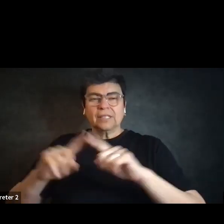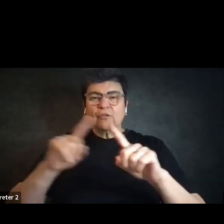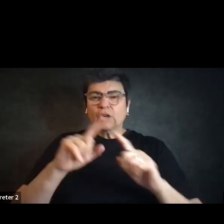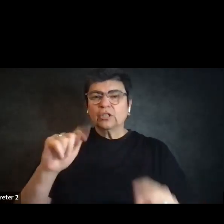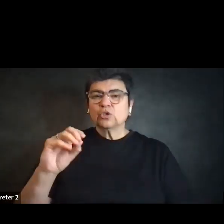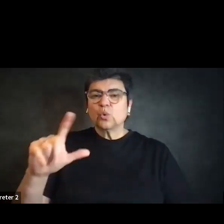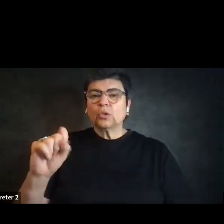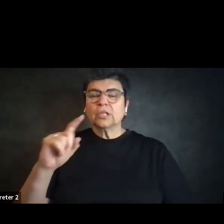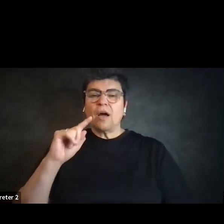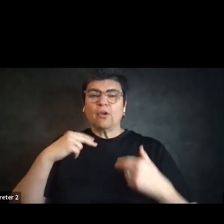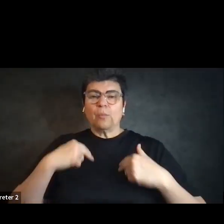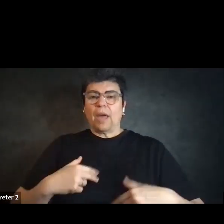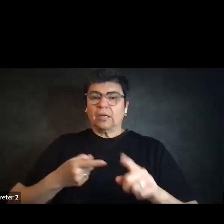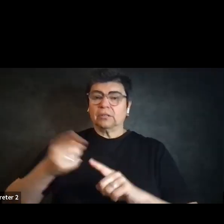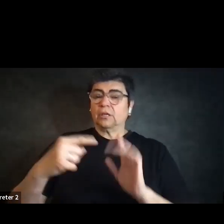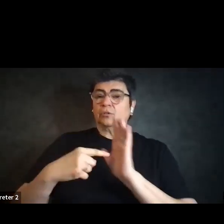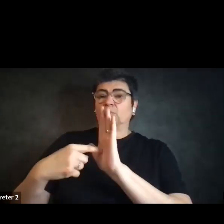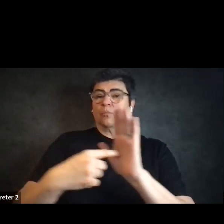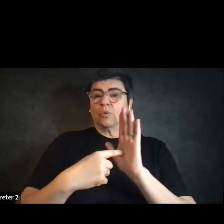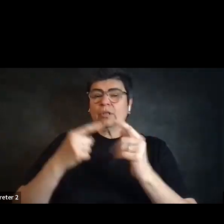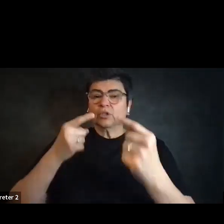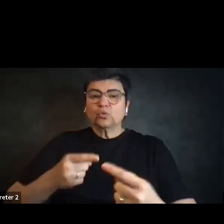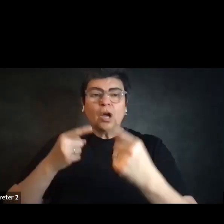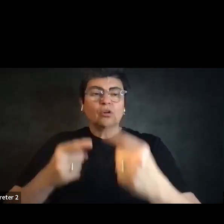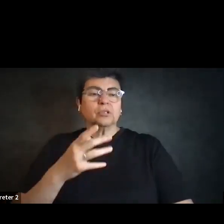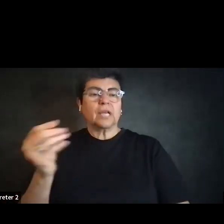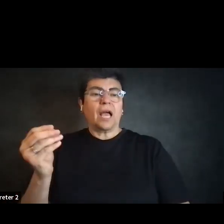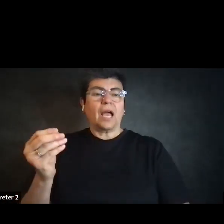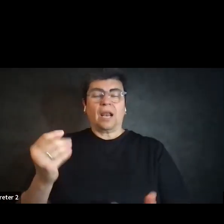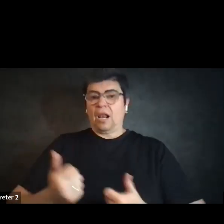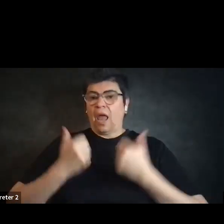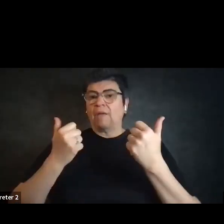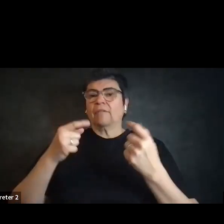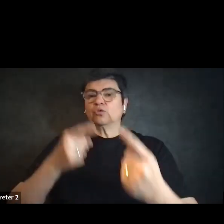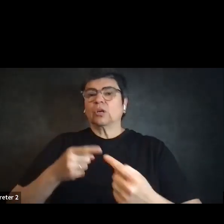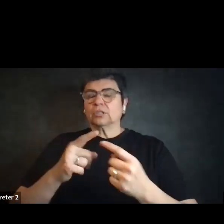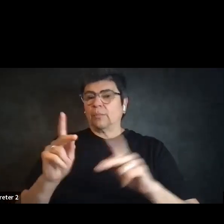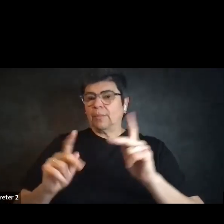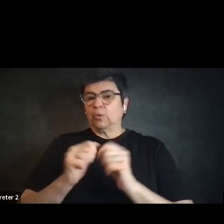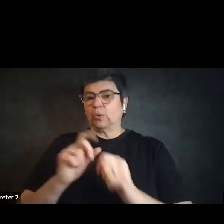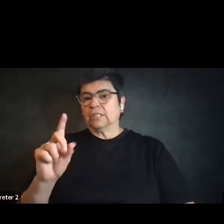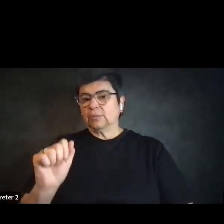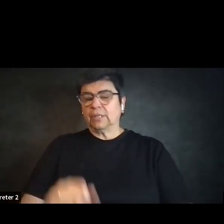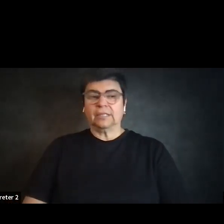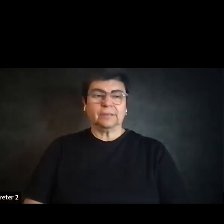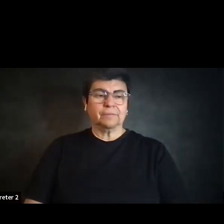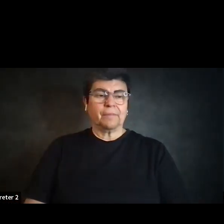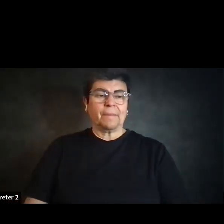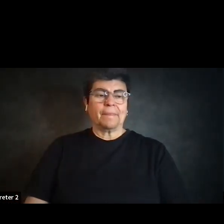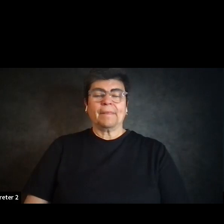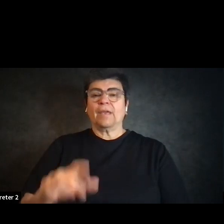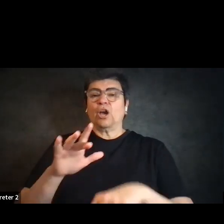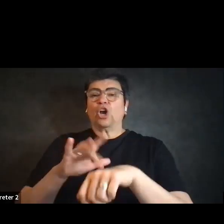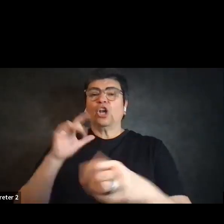which portrayed the struggles and the life struggles of people with disabilities. The early